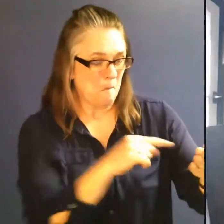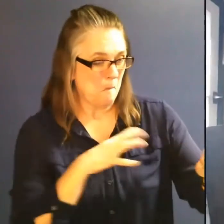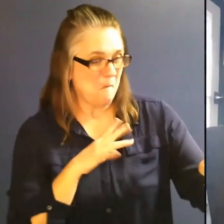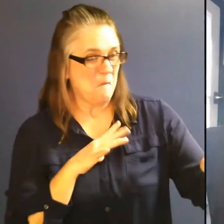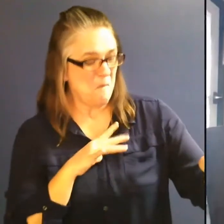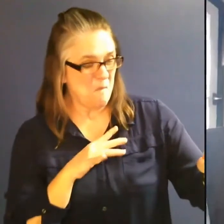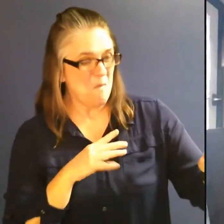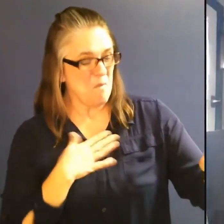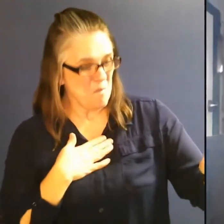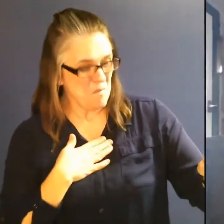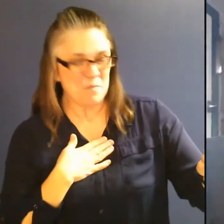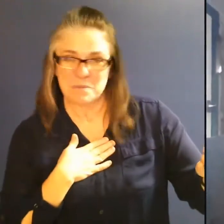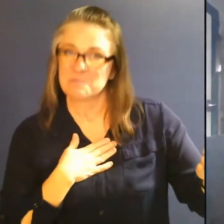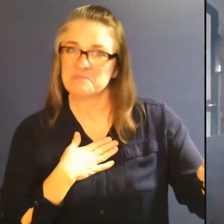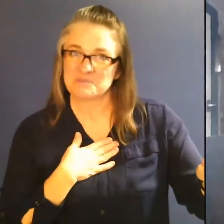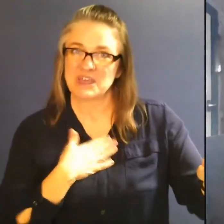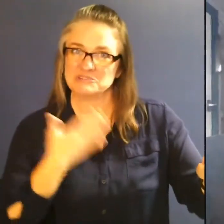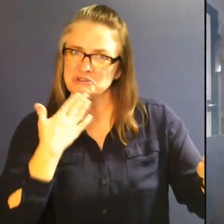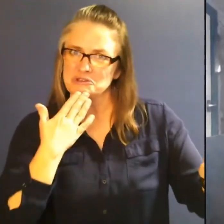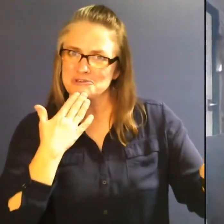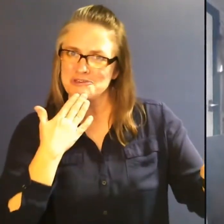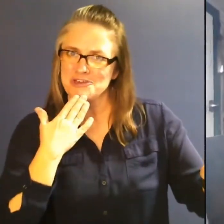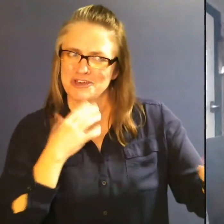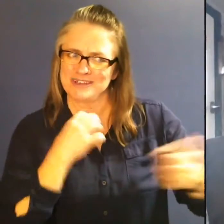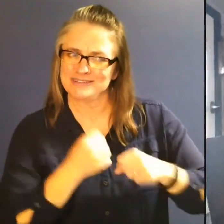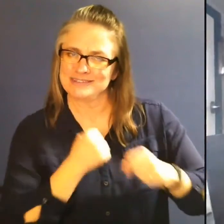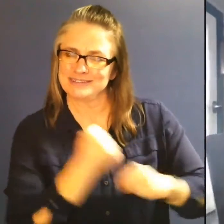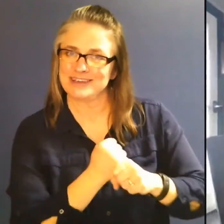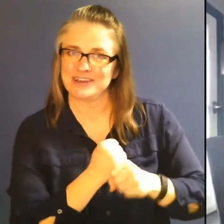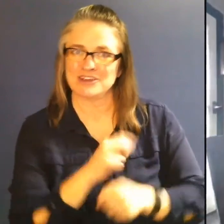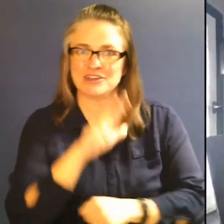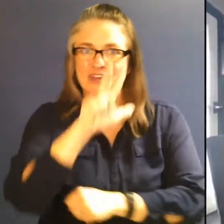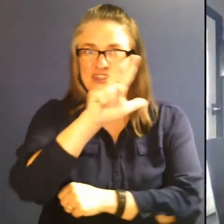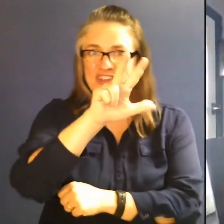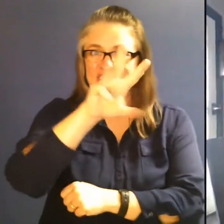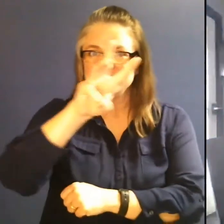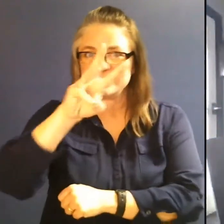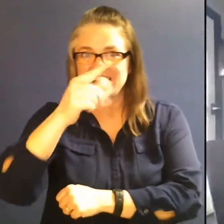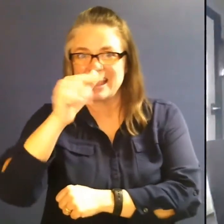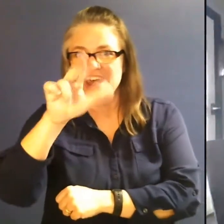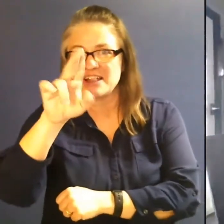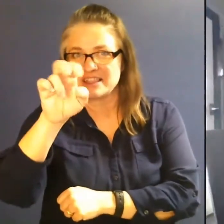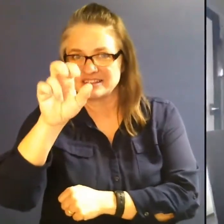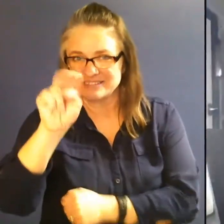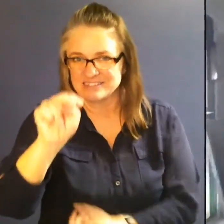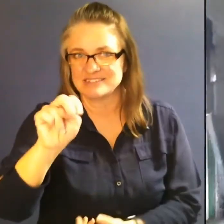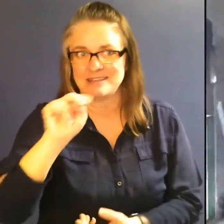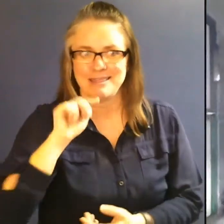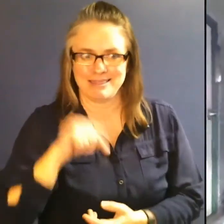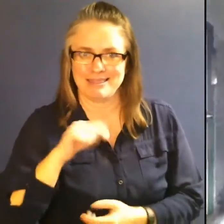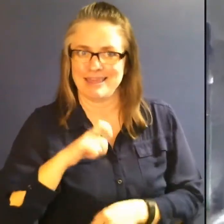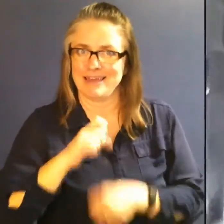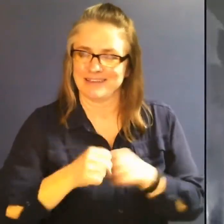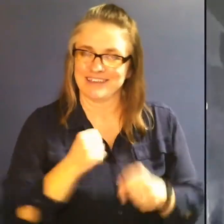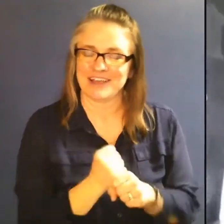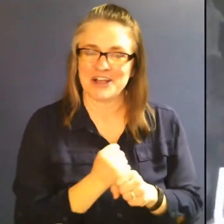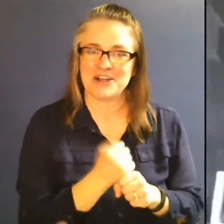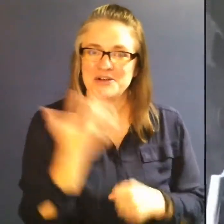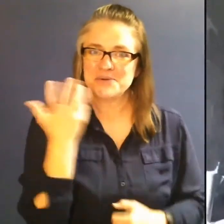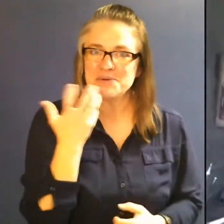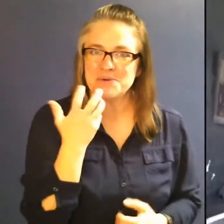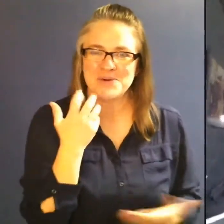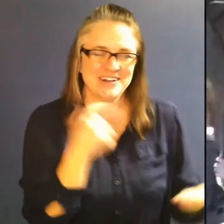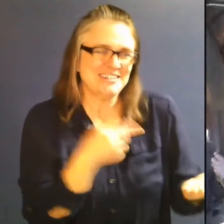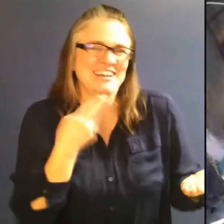Quite a season. They took quite a bit. 36 gallons they made that season. So I love that history